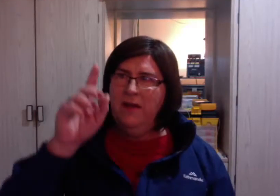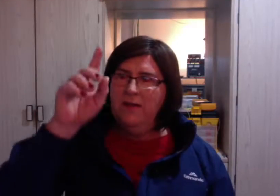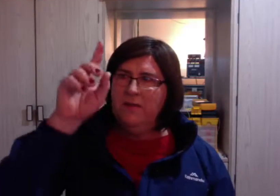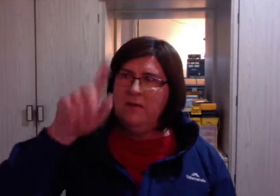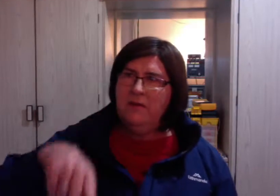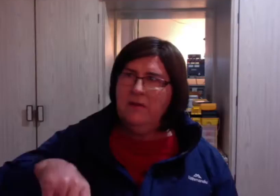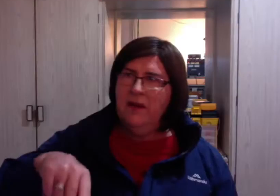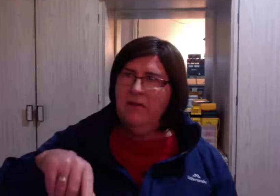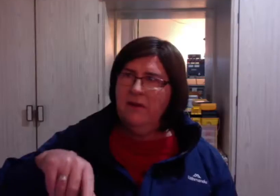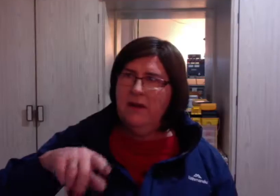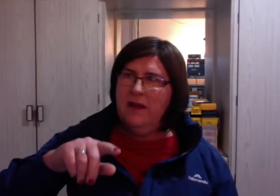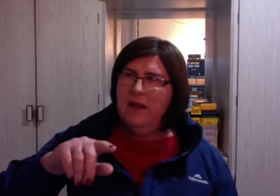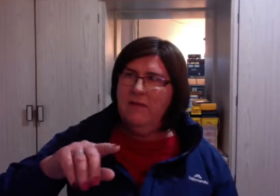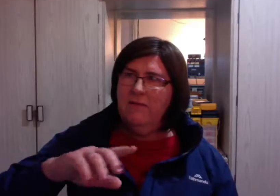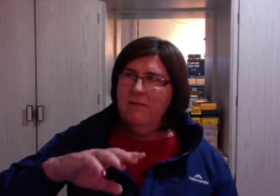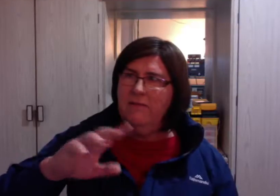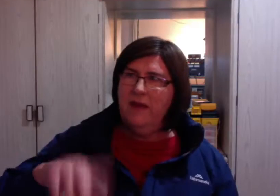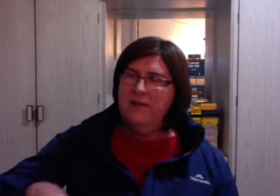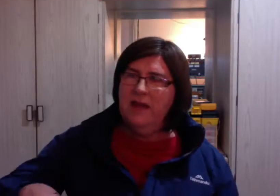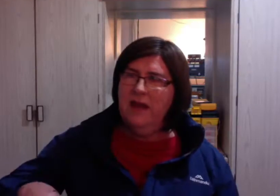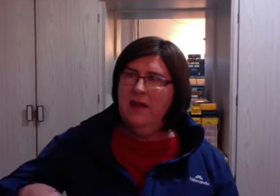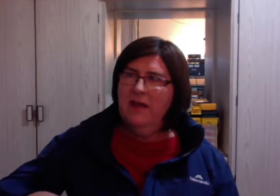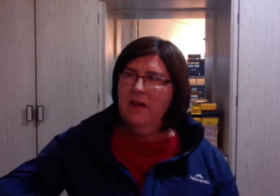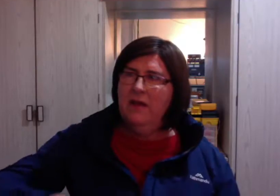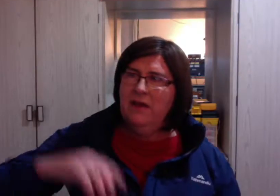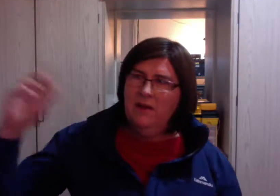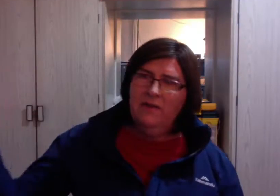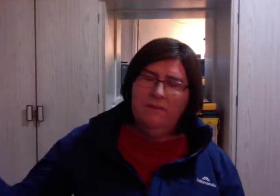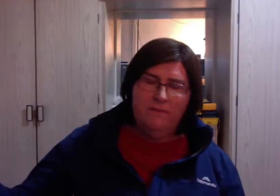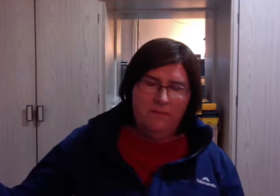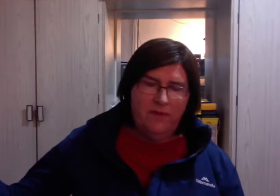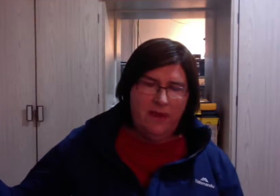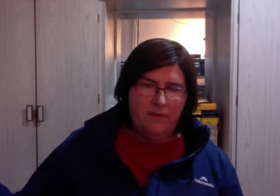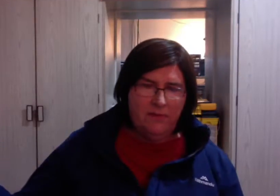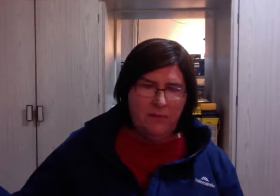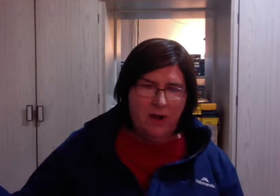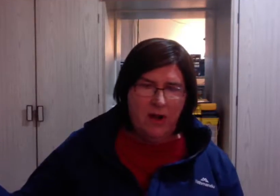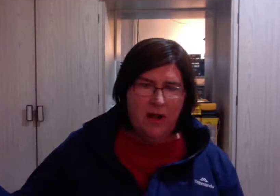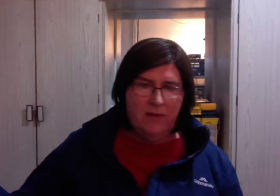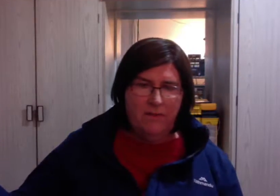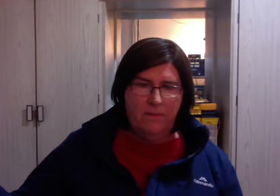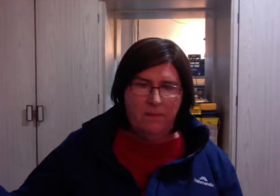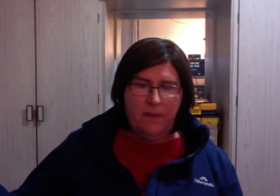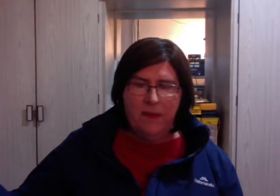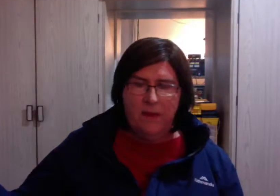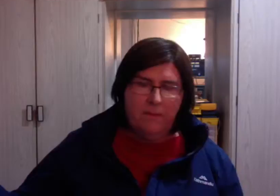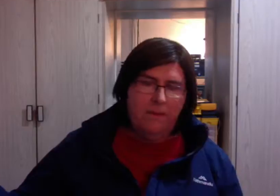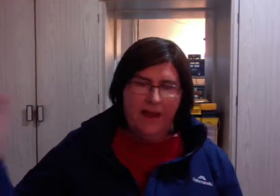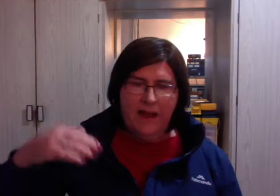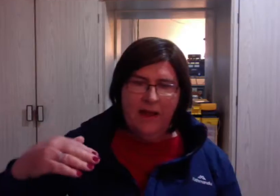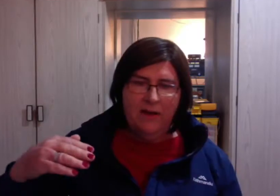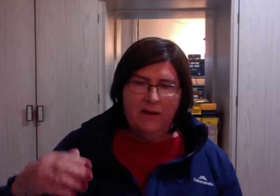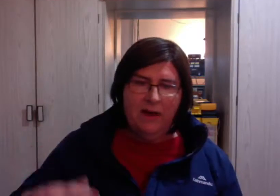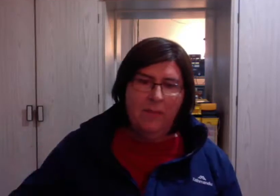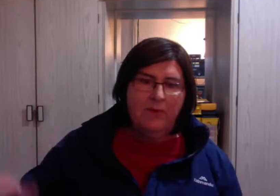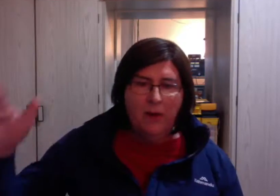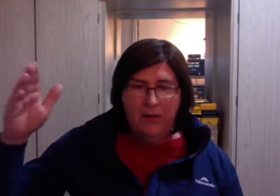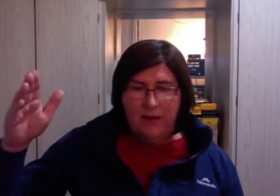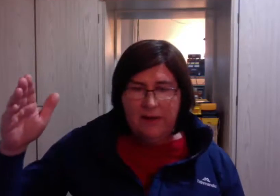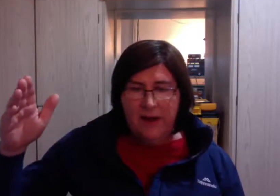the South Road again, Mount Dare, into the desert for a night, back it up to Old Andato